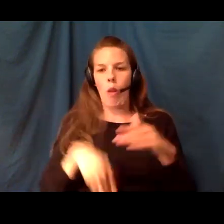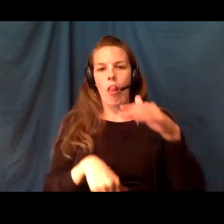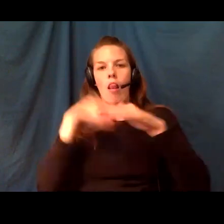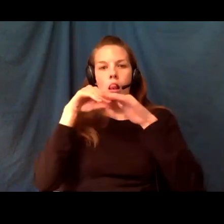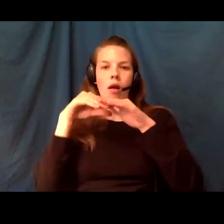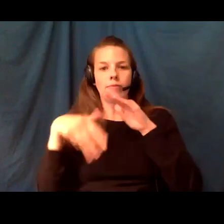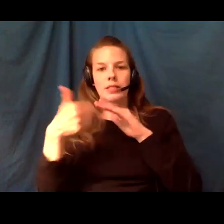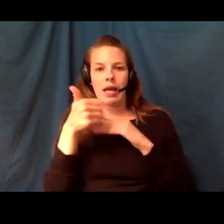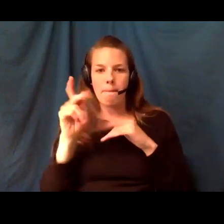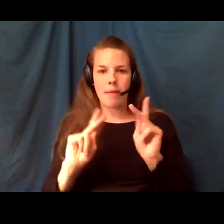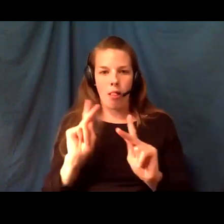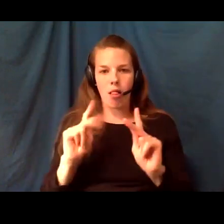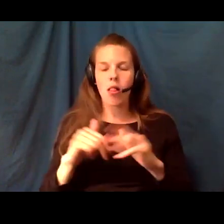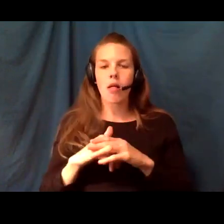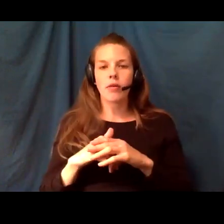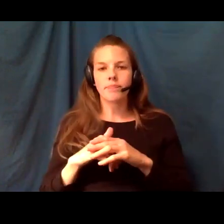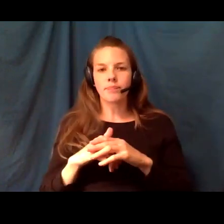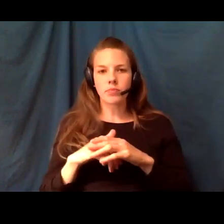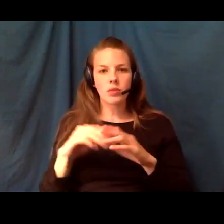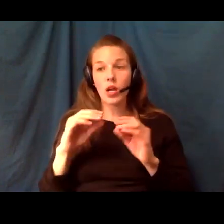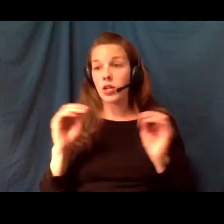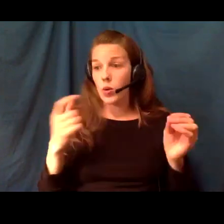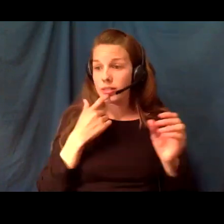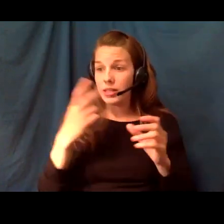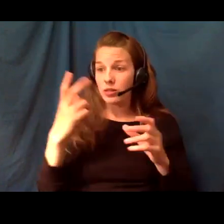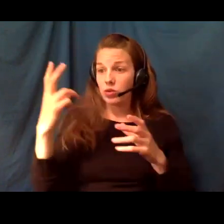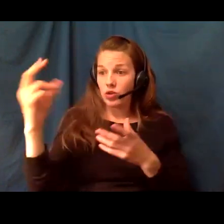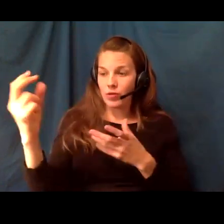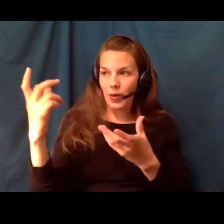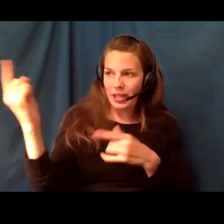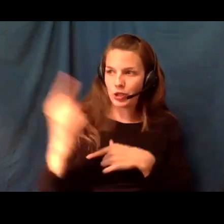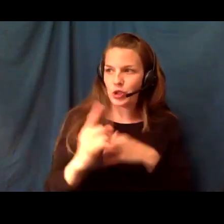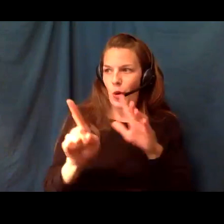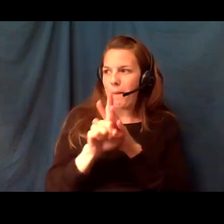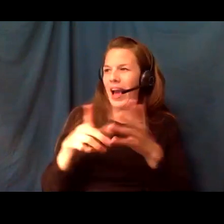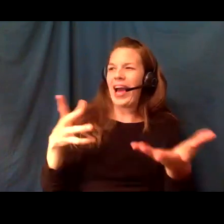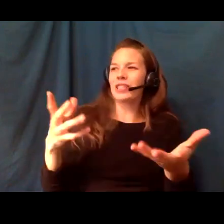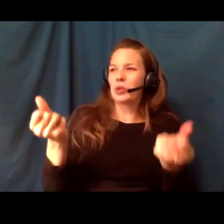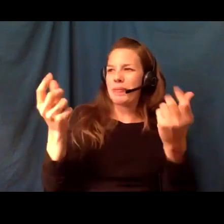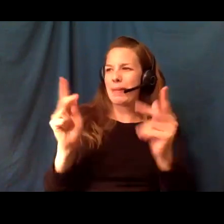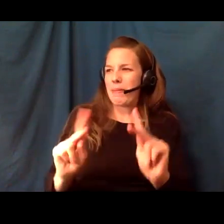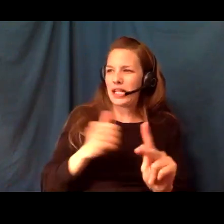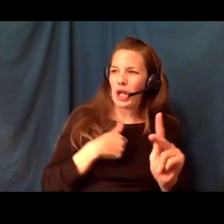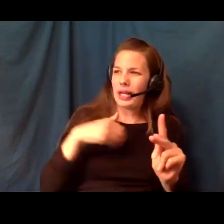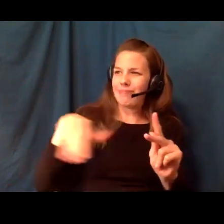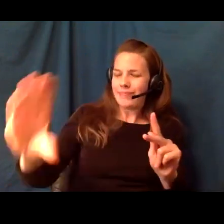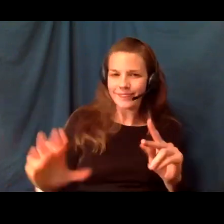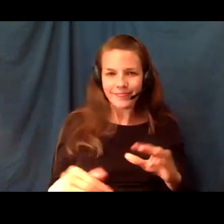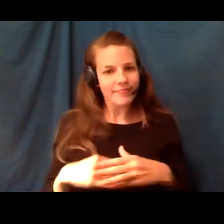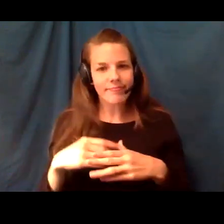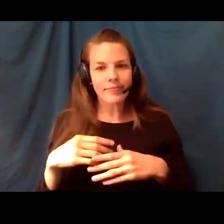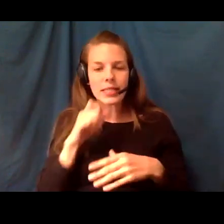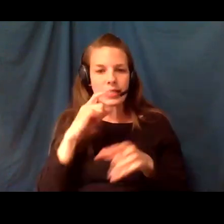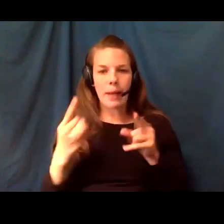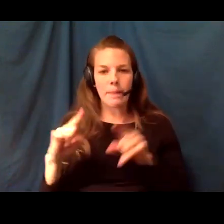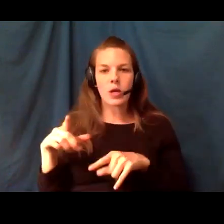capacity limits and no one is turned away upon their arrival. We also found a lot of excitement in bringing back our group exercise